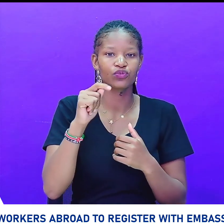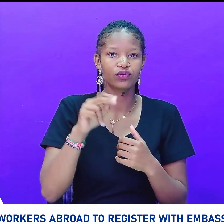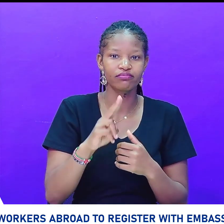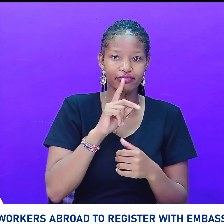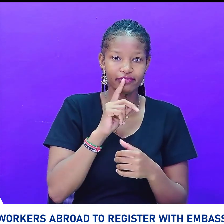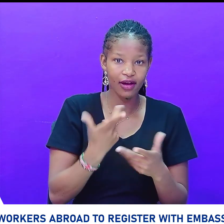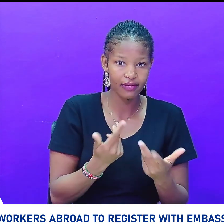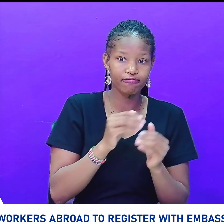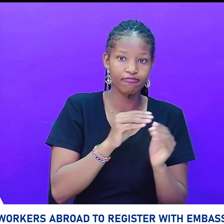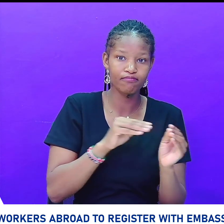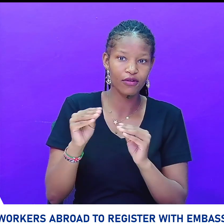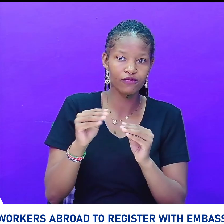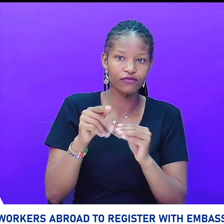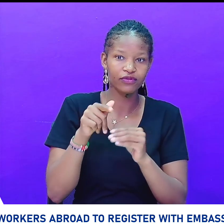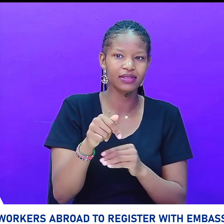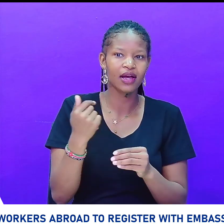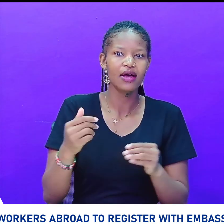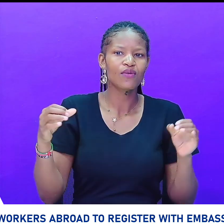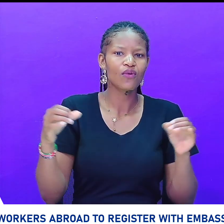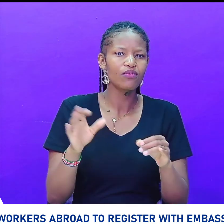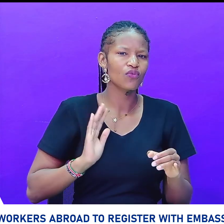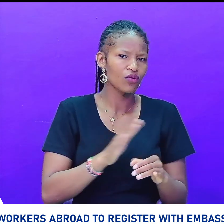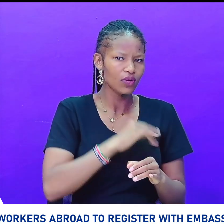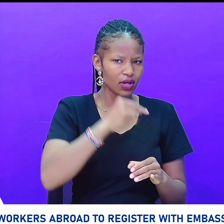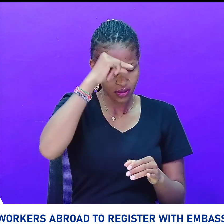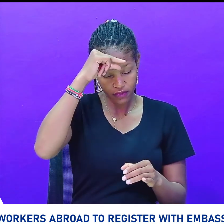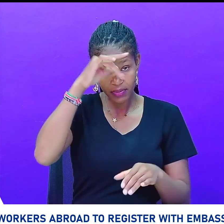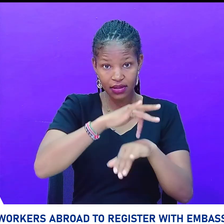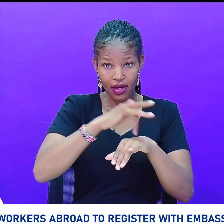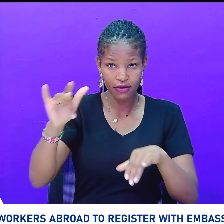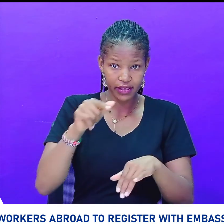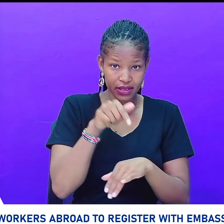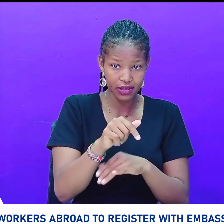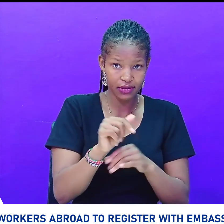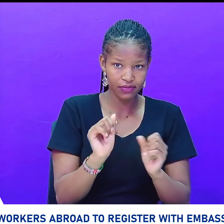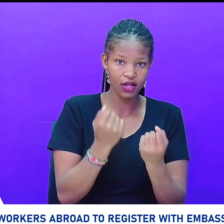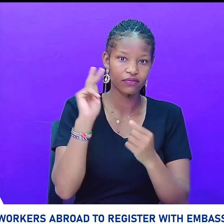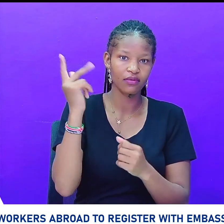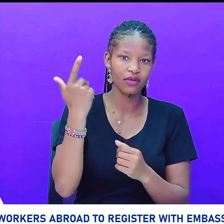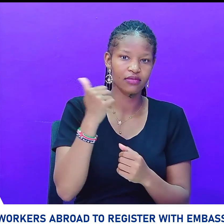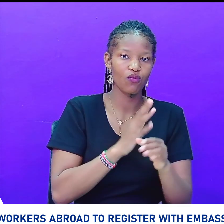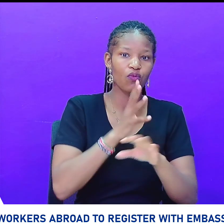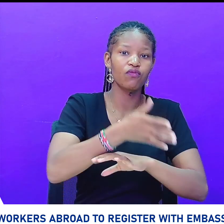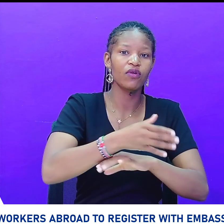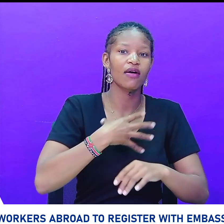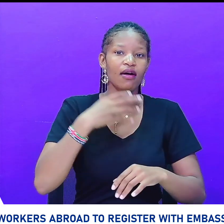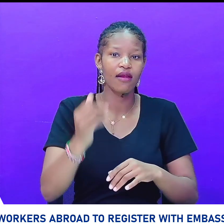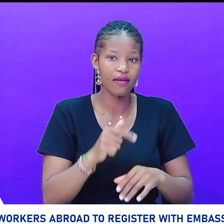Cotu said the move complements broader government efforts to safeguard Kenyans overseas and combat